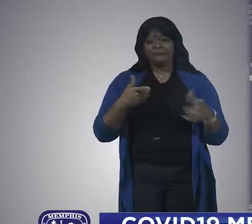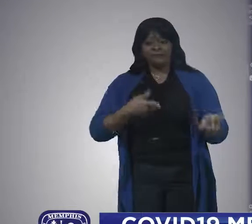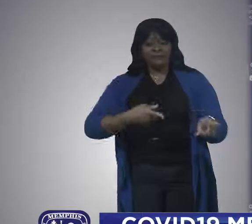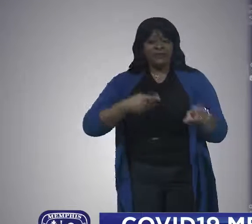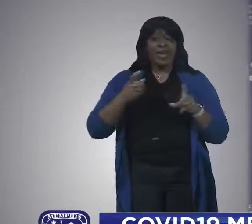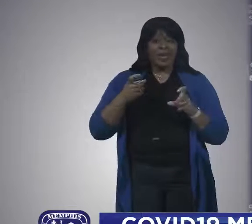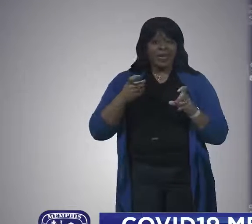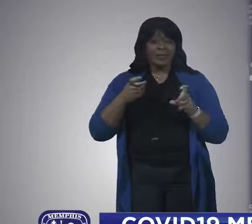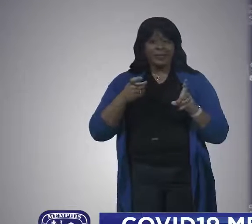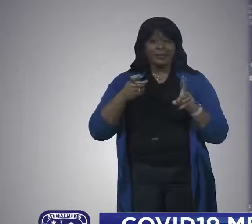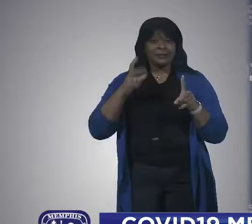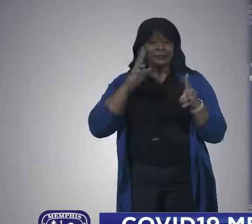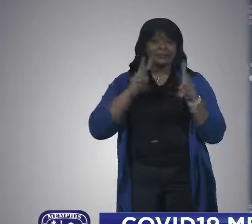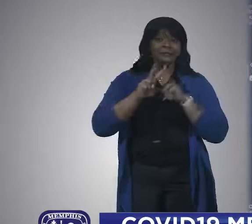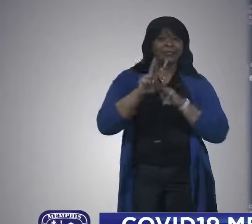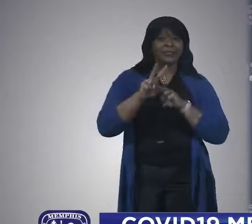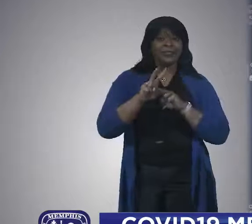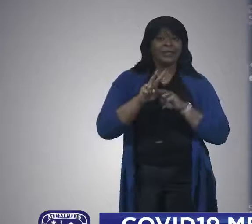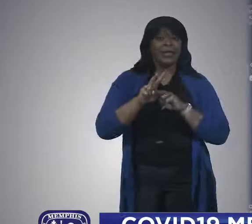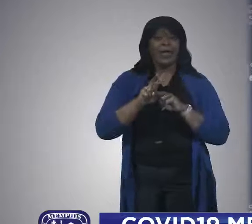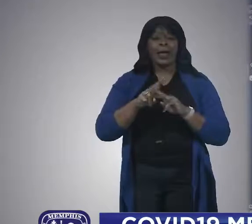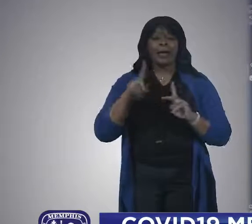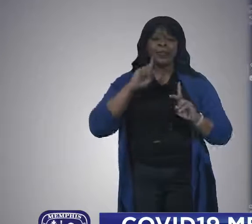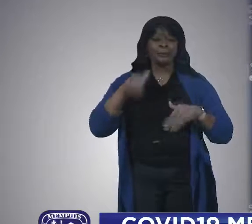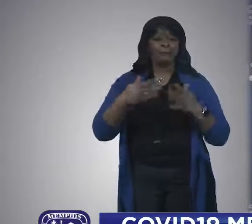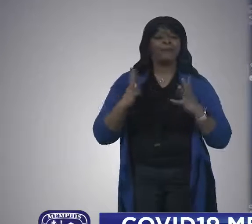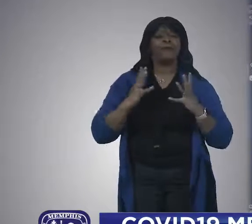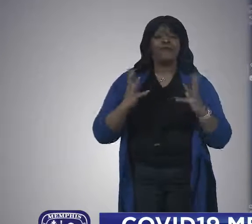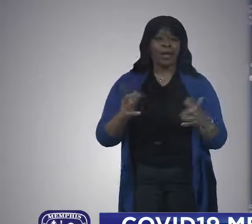prematurely take our foot off the gas.